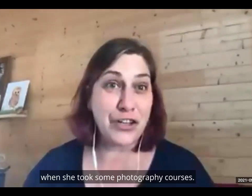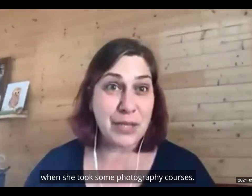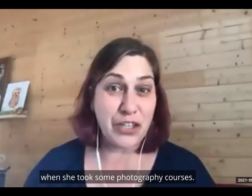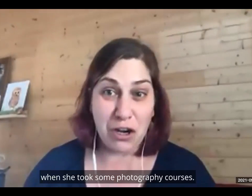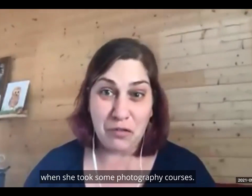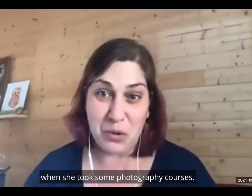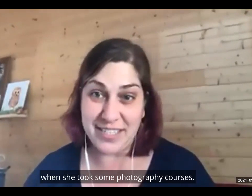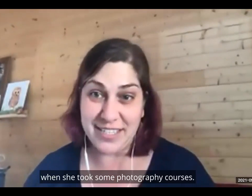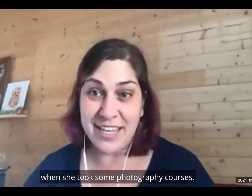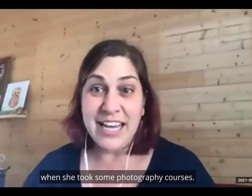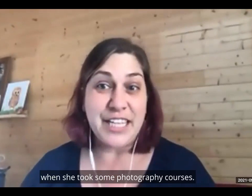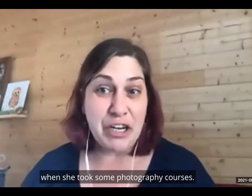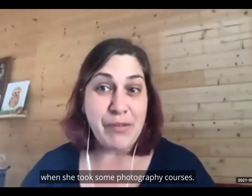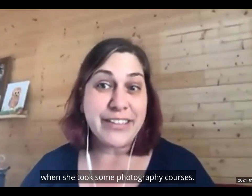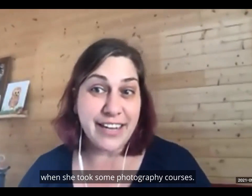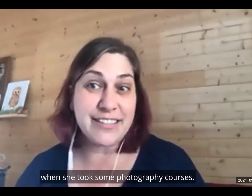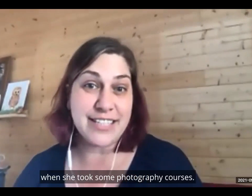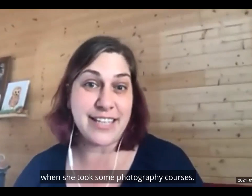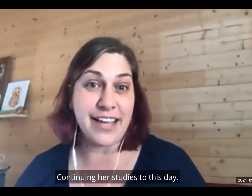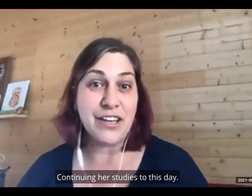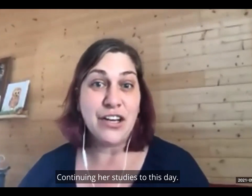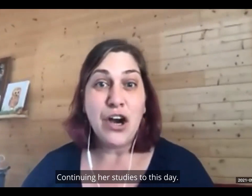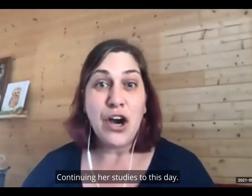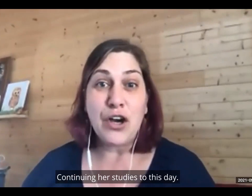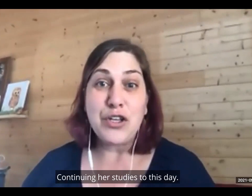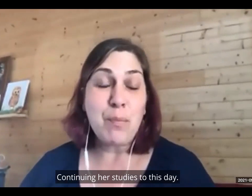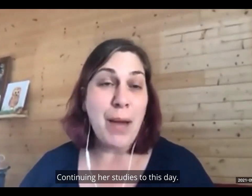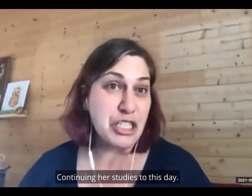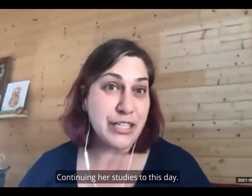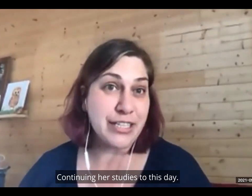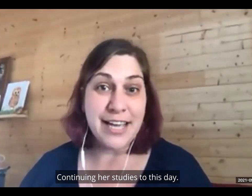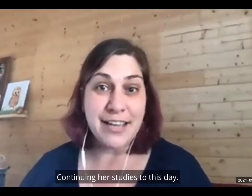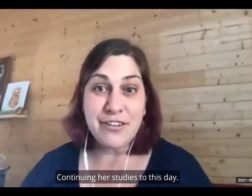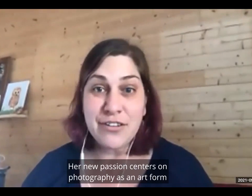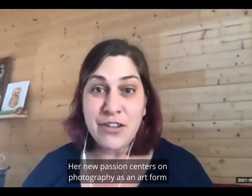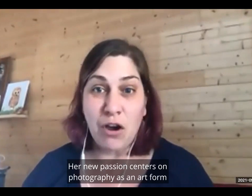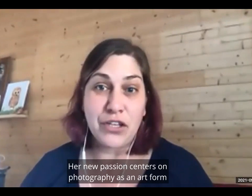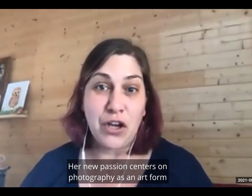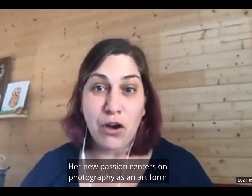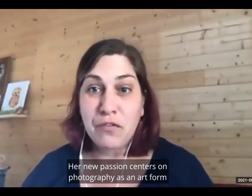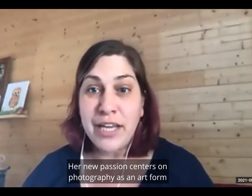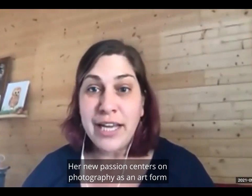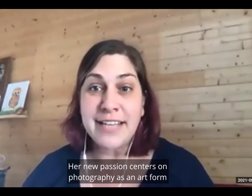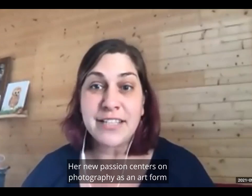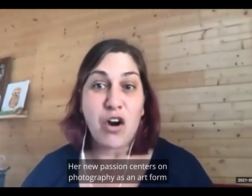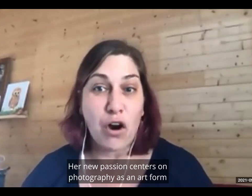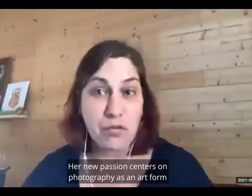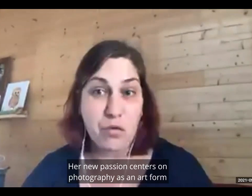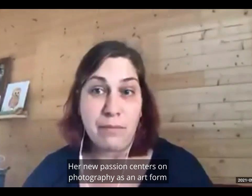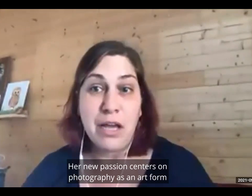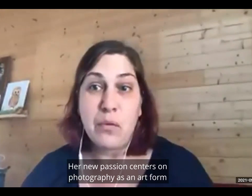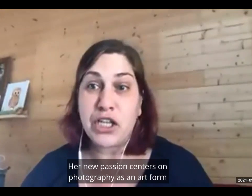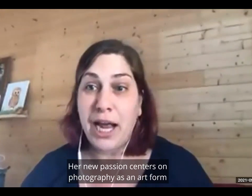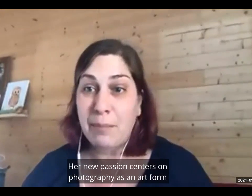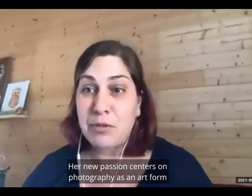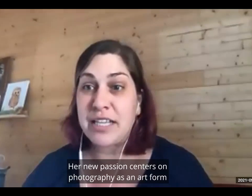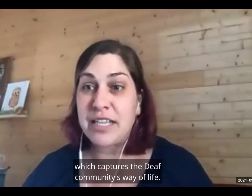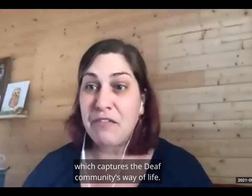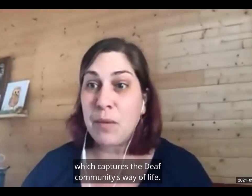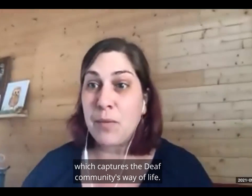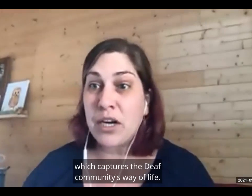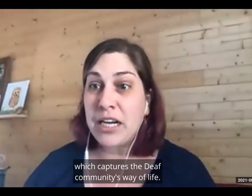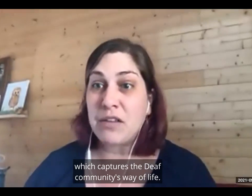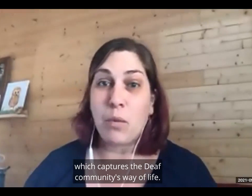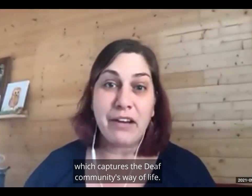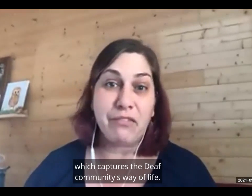2013, when she took some photography courses, continuing her studies to this day. Her new passion centers on photography as an art form,